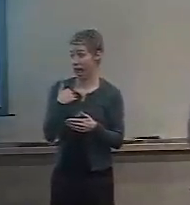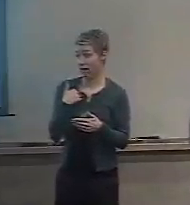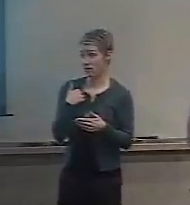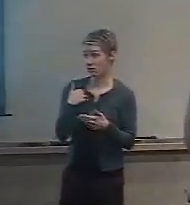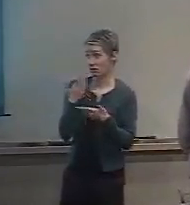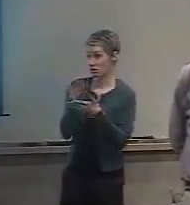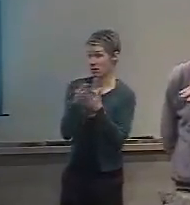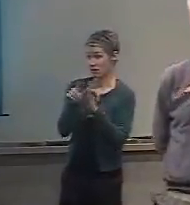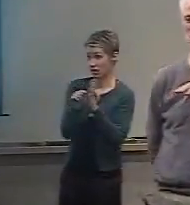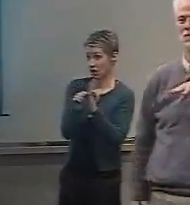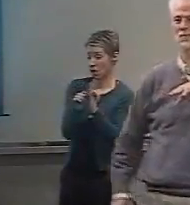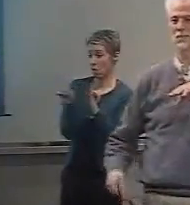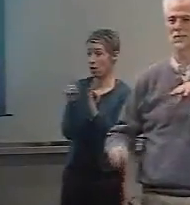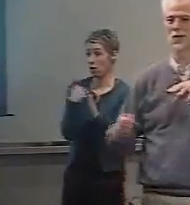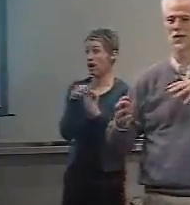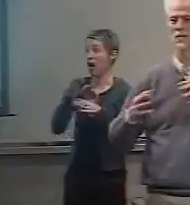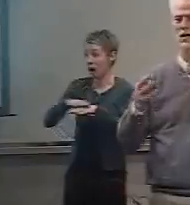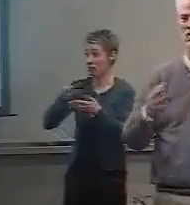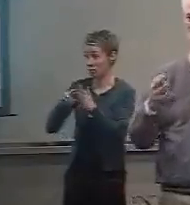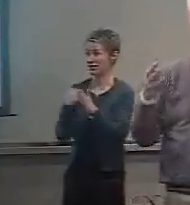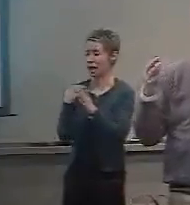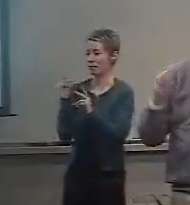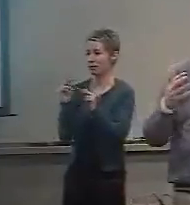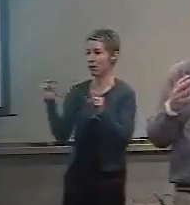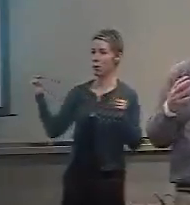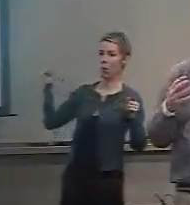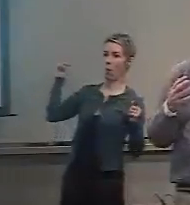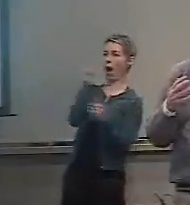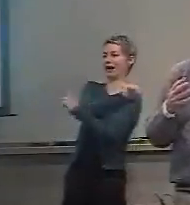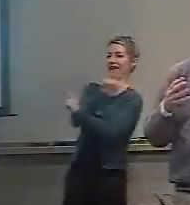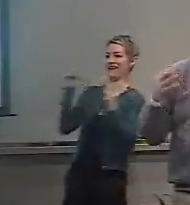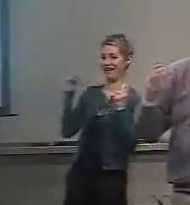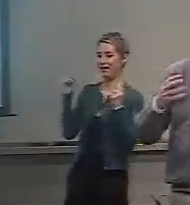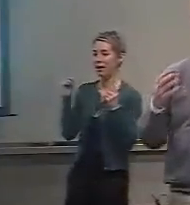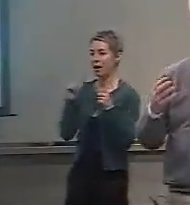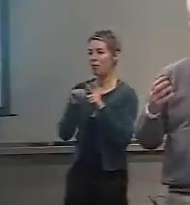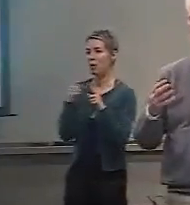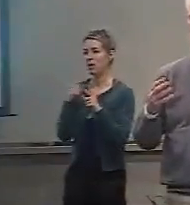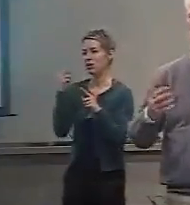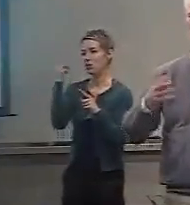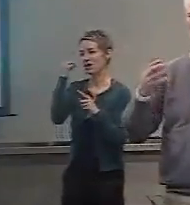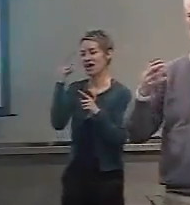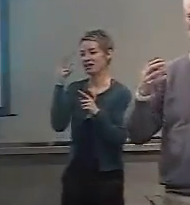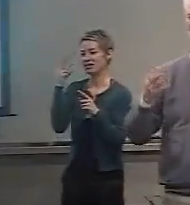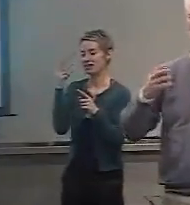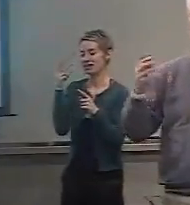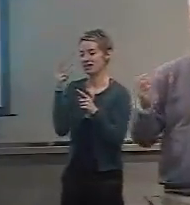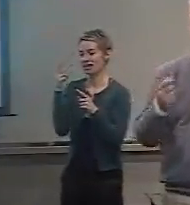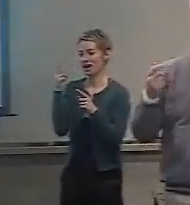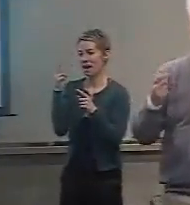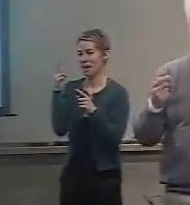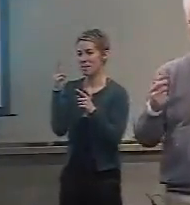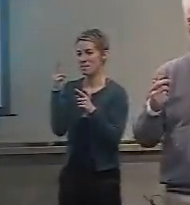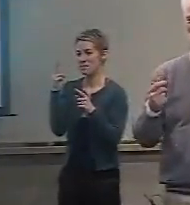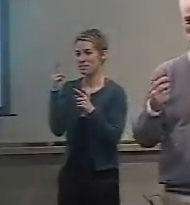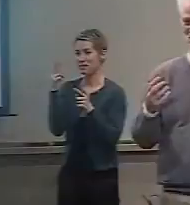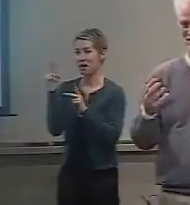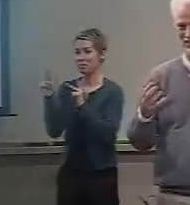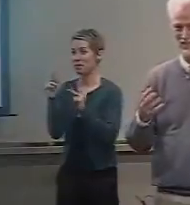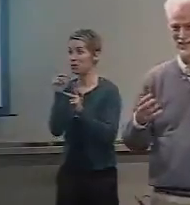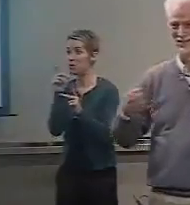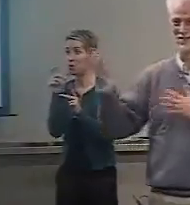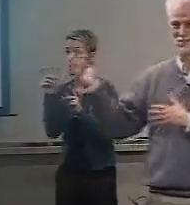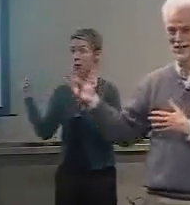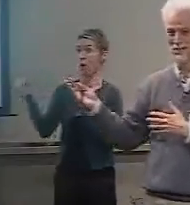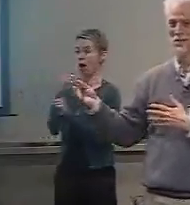where we purposefully had people walking in the background, but we realized that everybody that walked in the background, we had their permission to be able